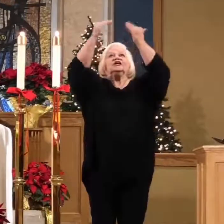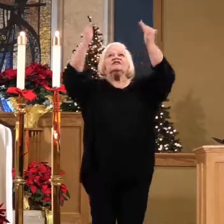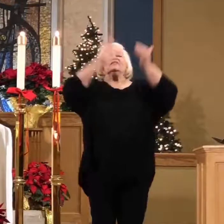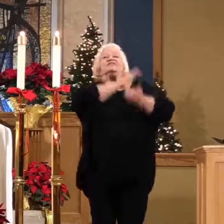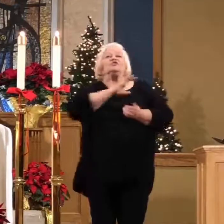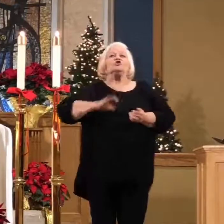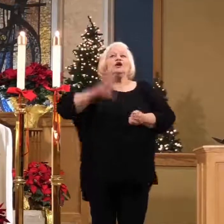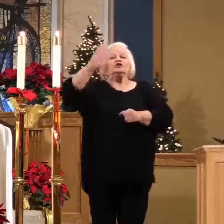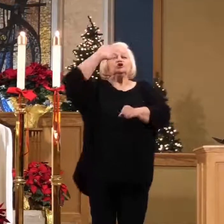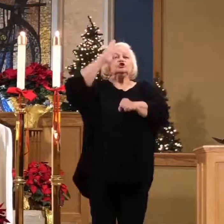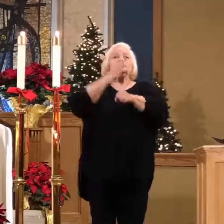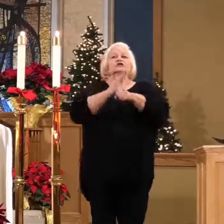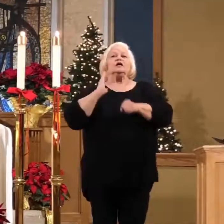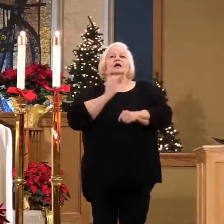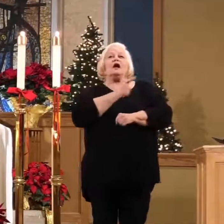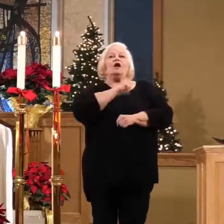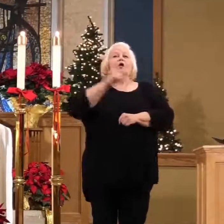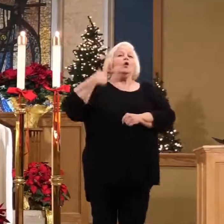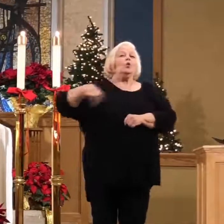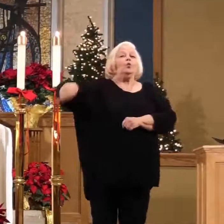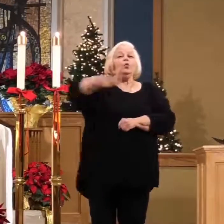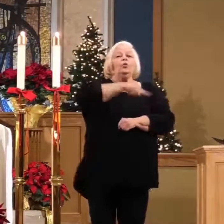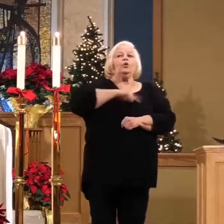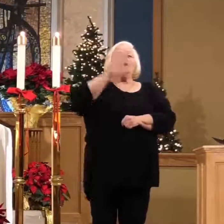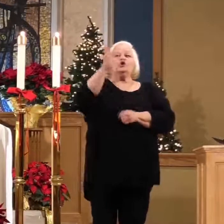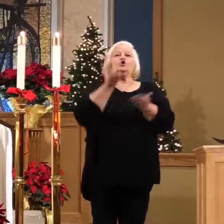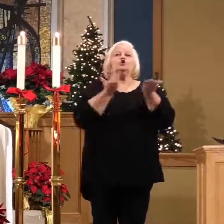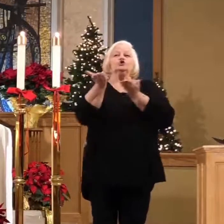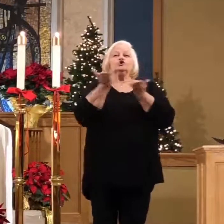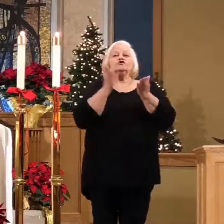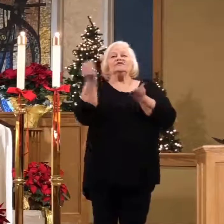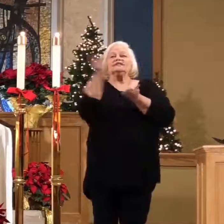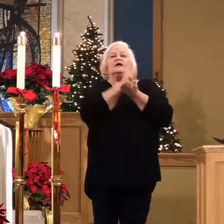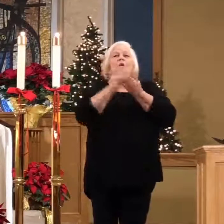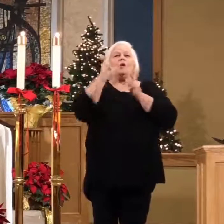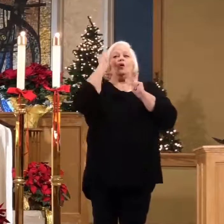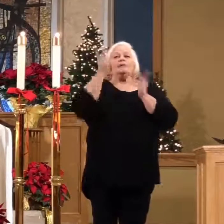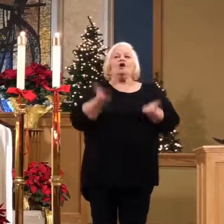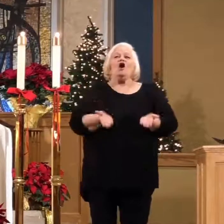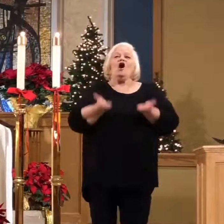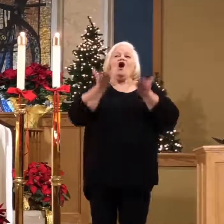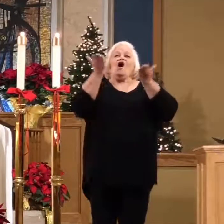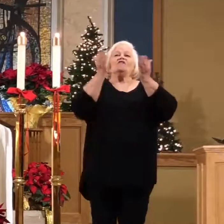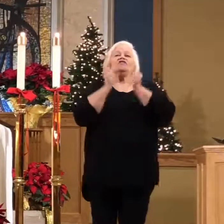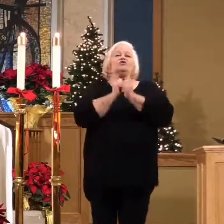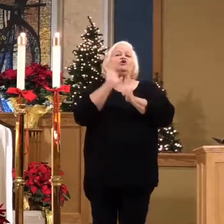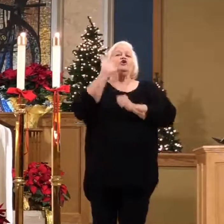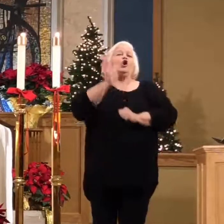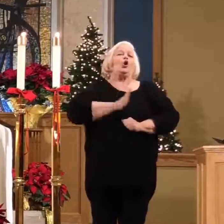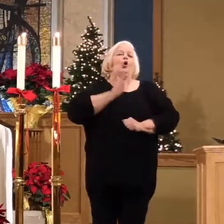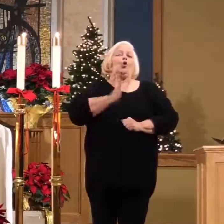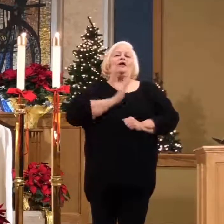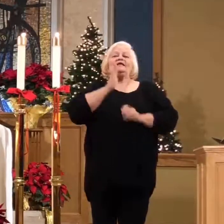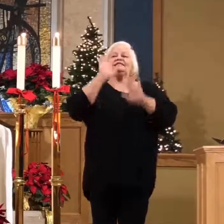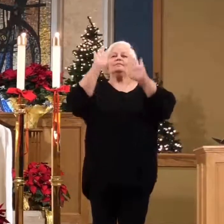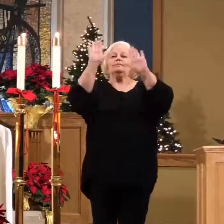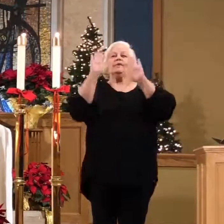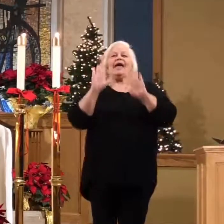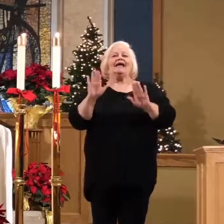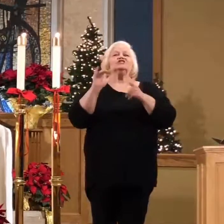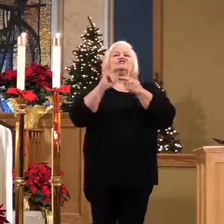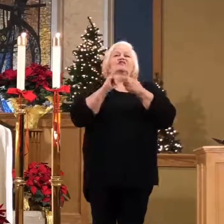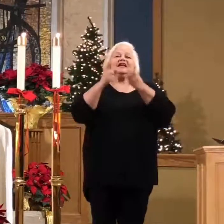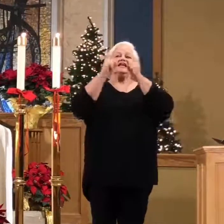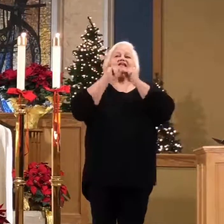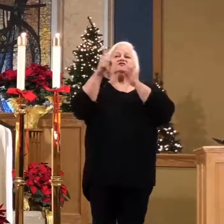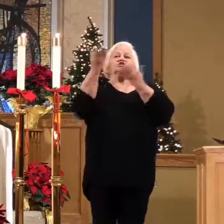your Son, our Lord, we, your servants and your holy people, offer to your glorious majesty from the gifts that you have given